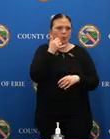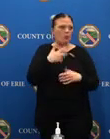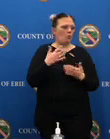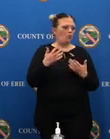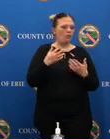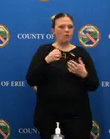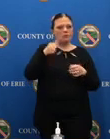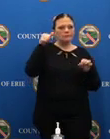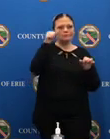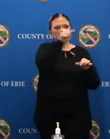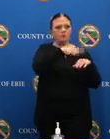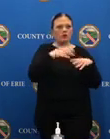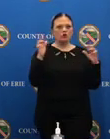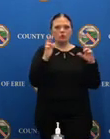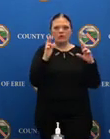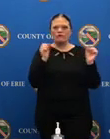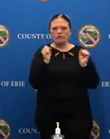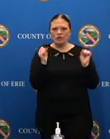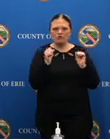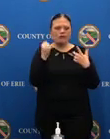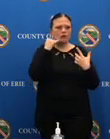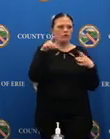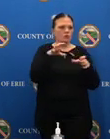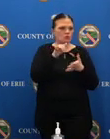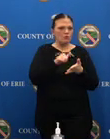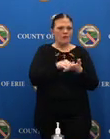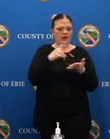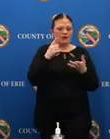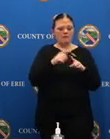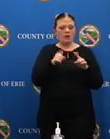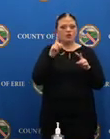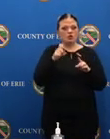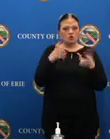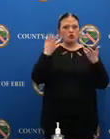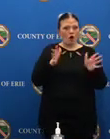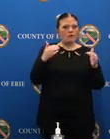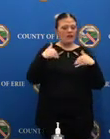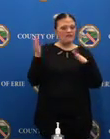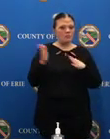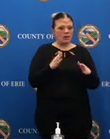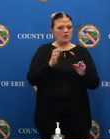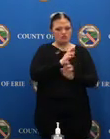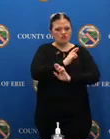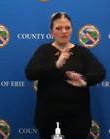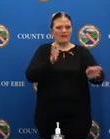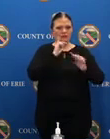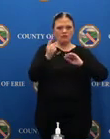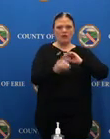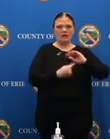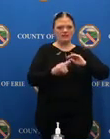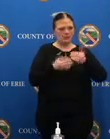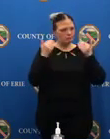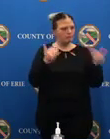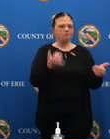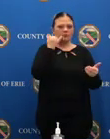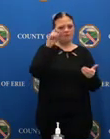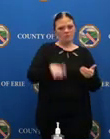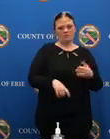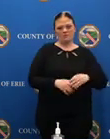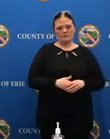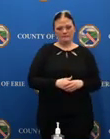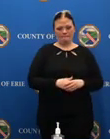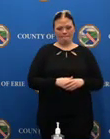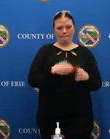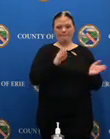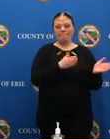snap it to your refrigerator if that's what you would do to get information, but that should be a plan already so you are ready to isolate if you need to in your home.